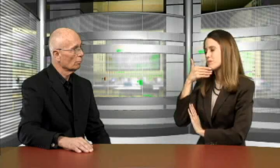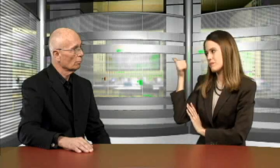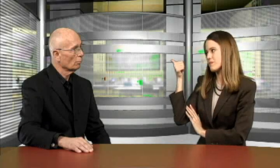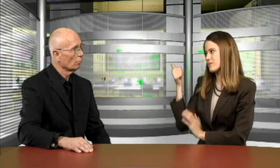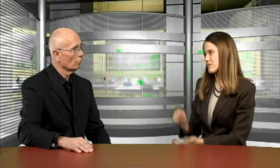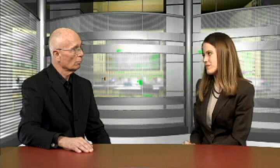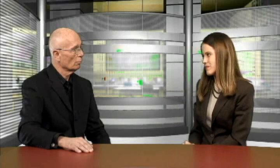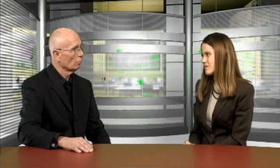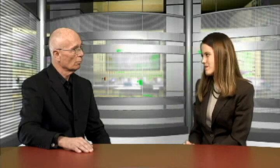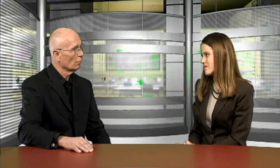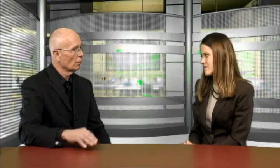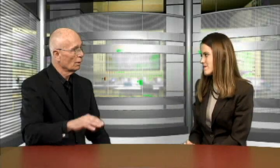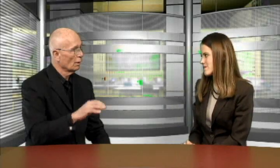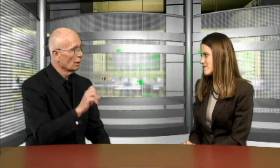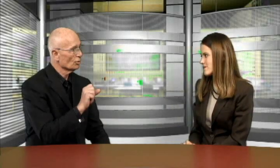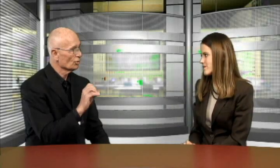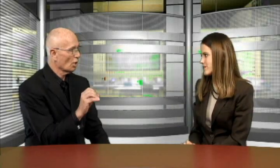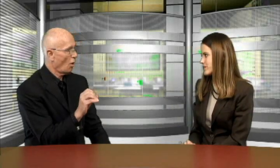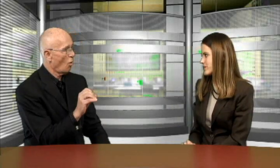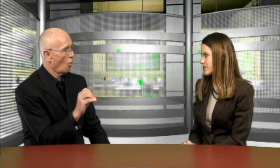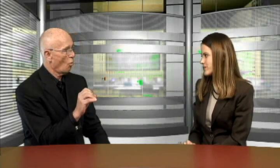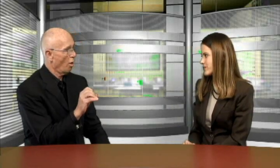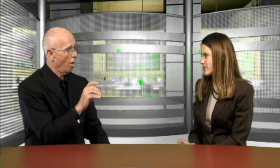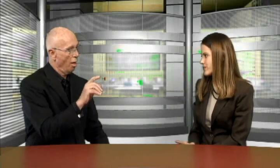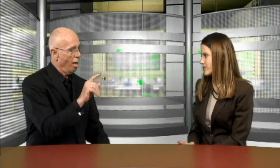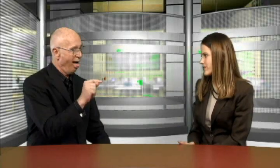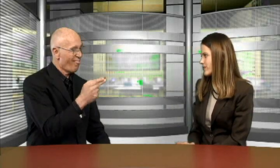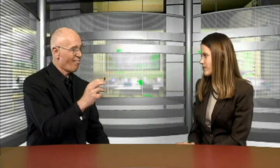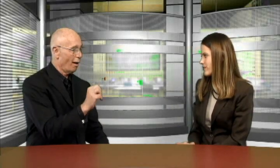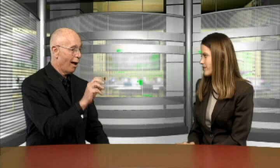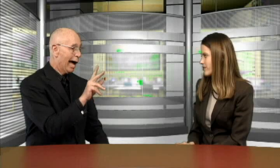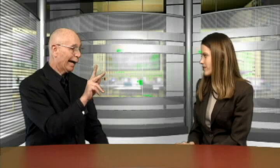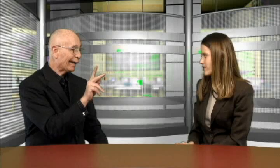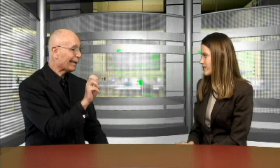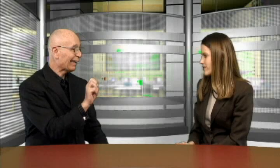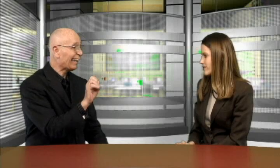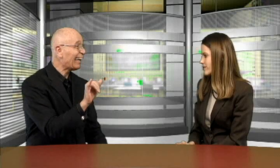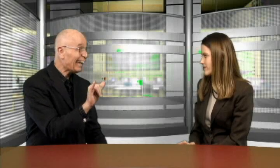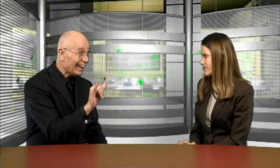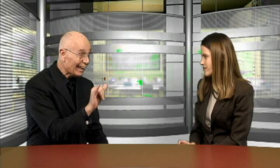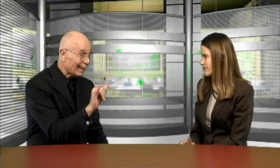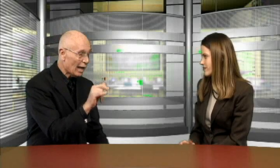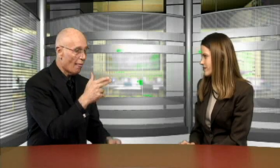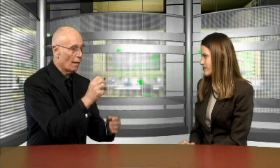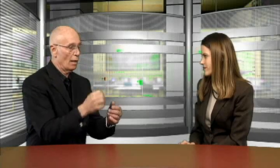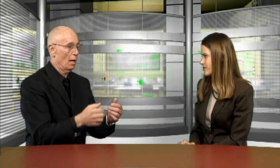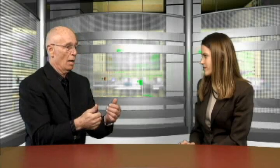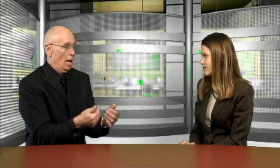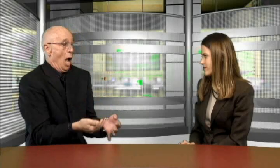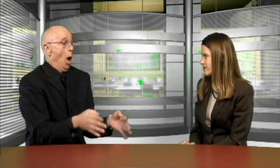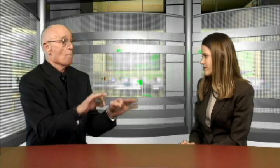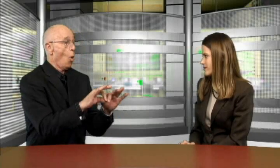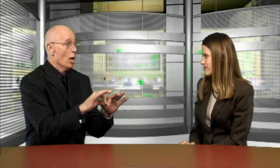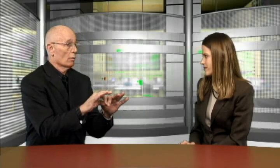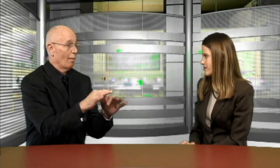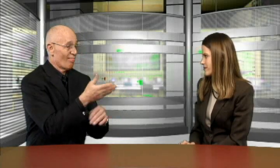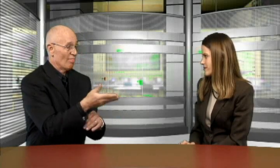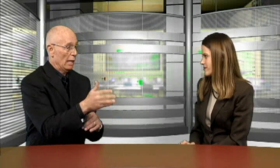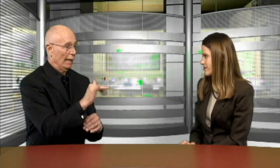they're combined, would provide the best possibility. So the key, or